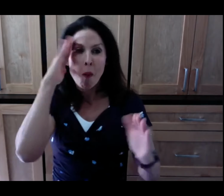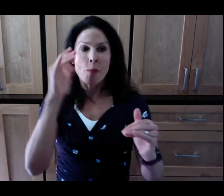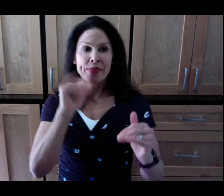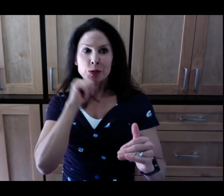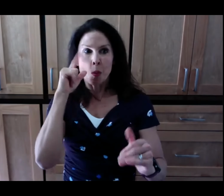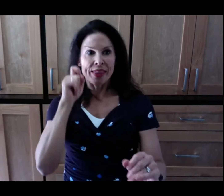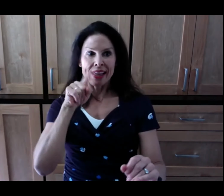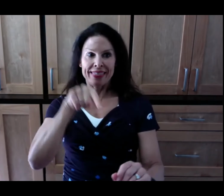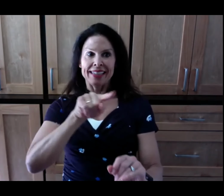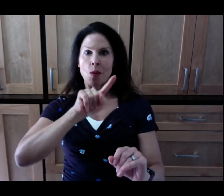That's awesome. That's